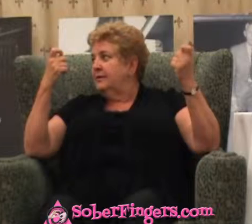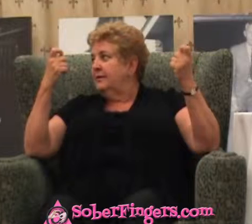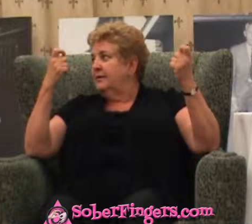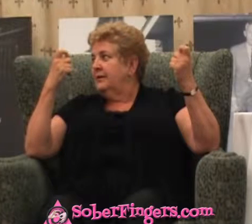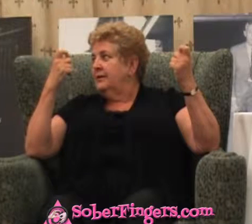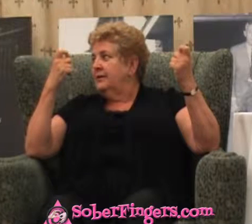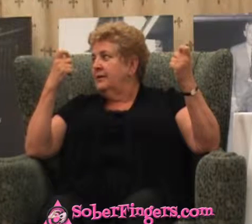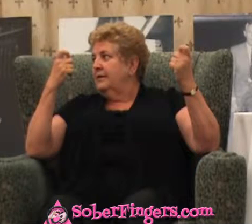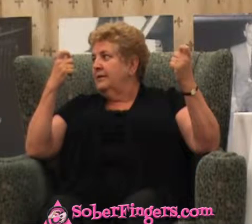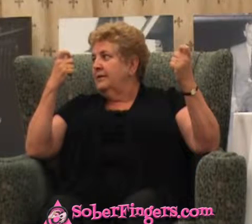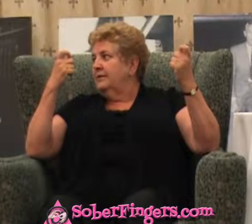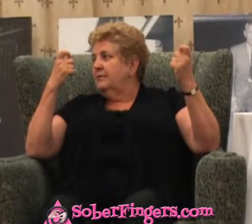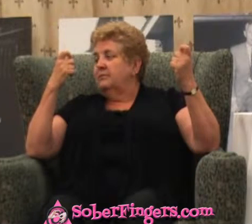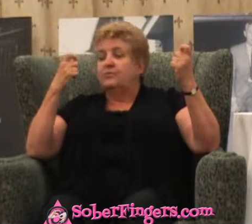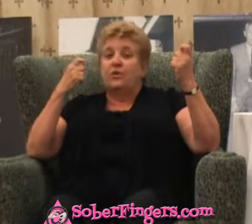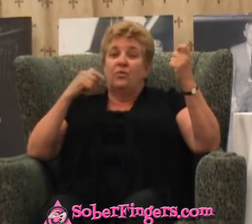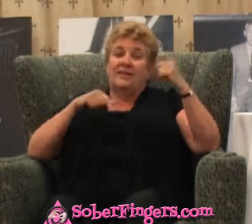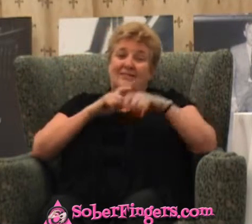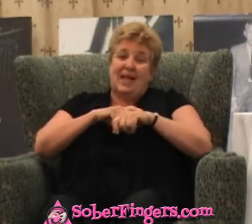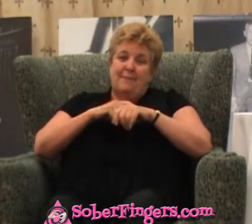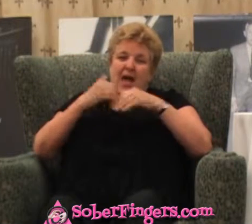had pistachio nuts.